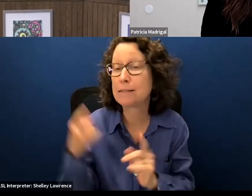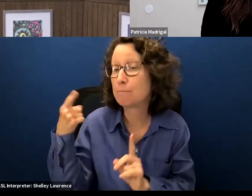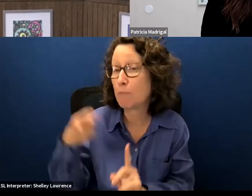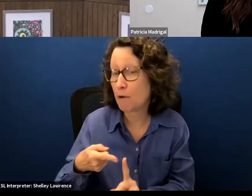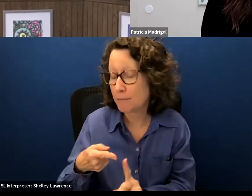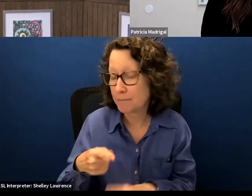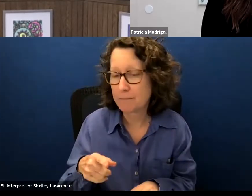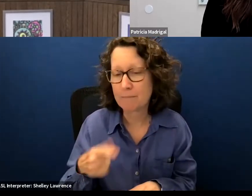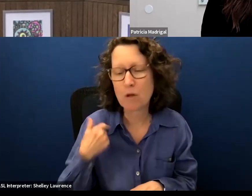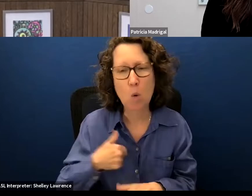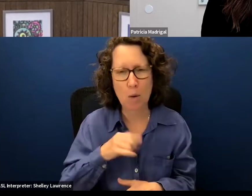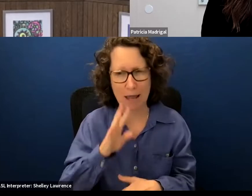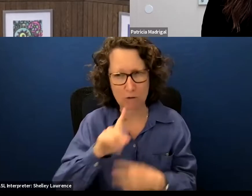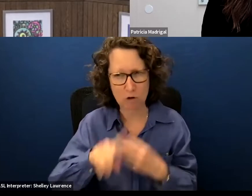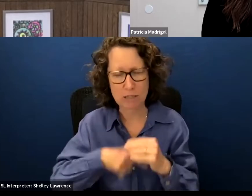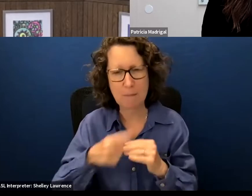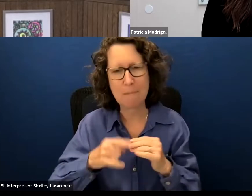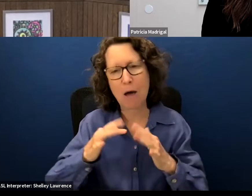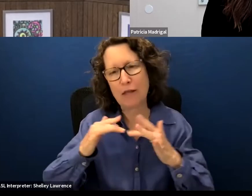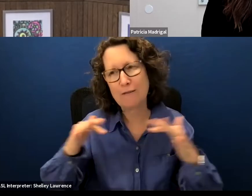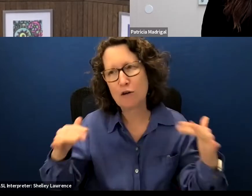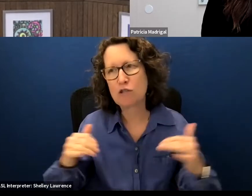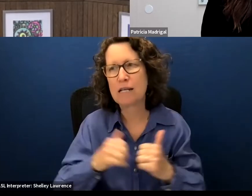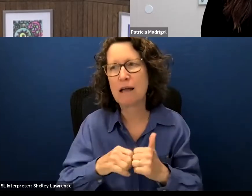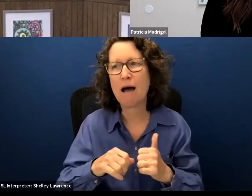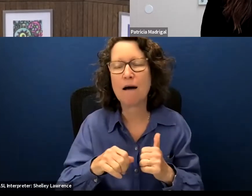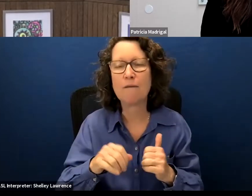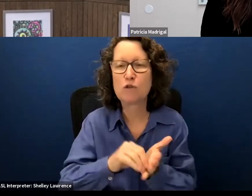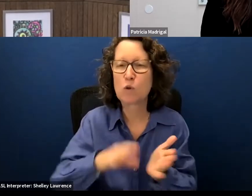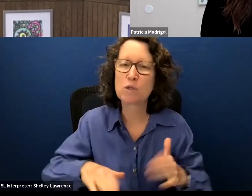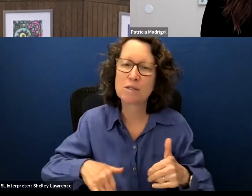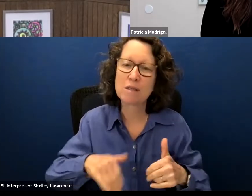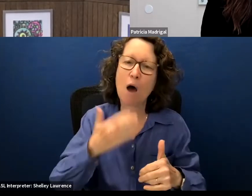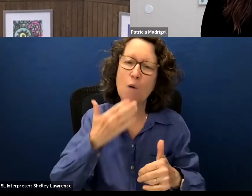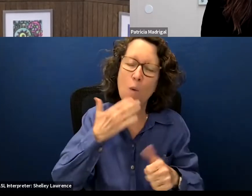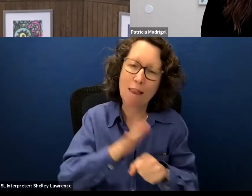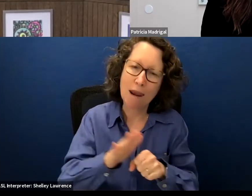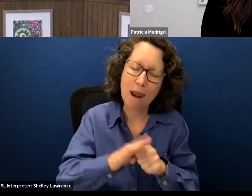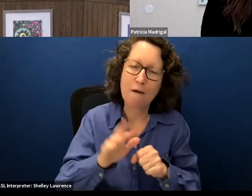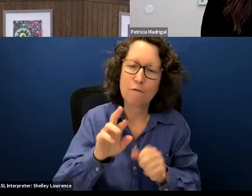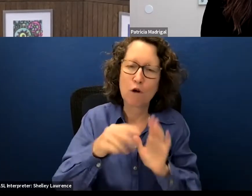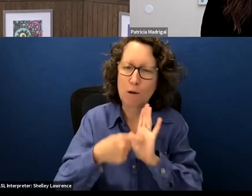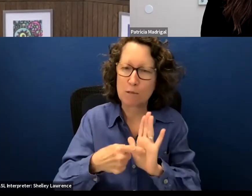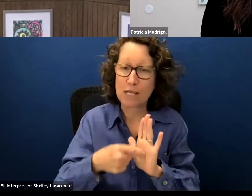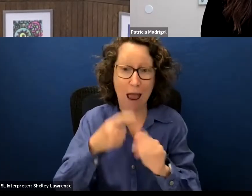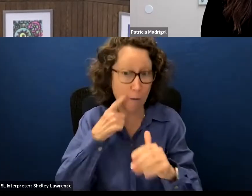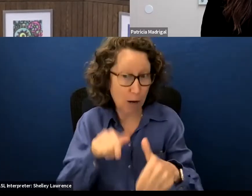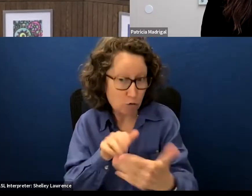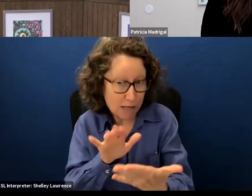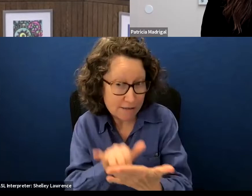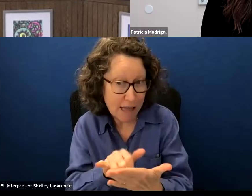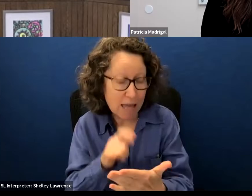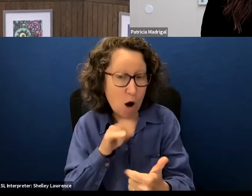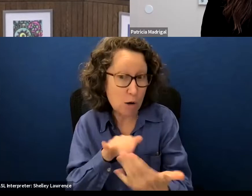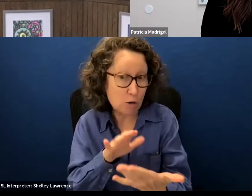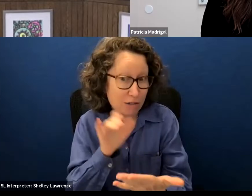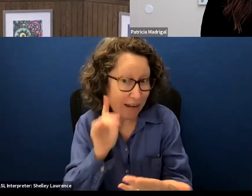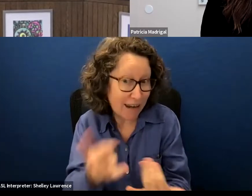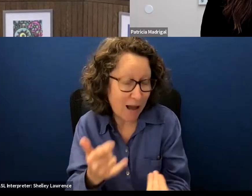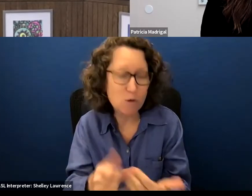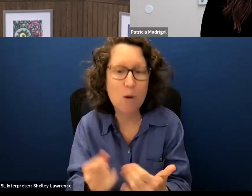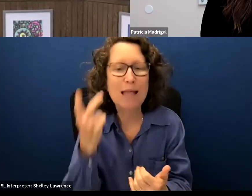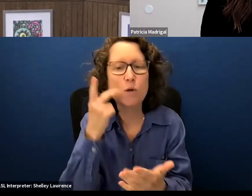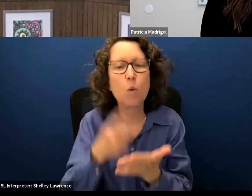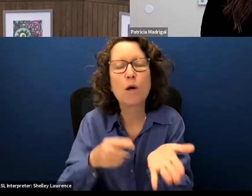question is that, we have talked about the diversity of underrepresented students in Peak, and I'm just wondering how have we addressed that? Are we addressing that? So I'd like to see